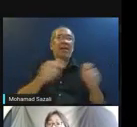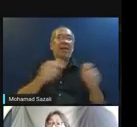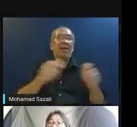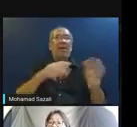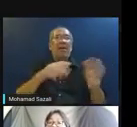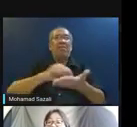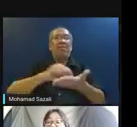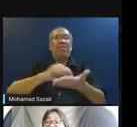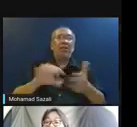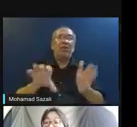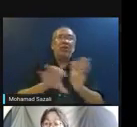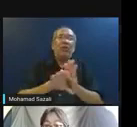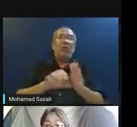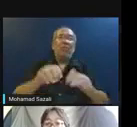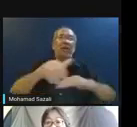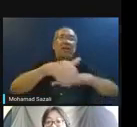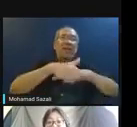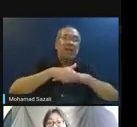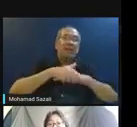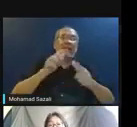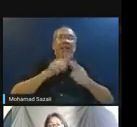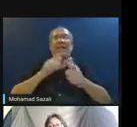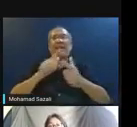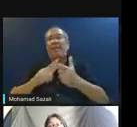So basically, sign language has its own grammar.